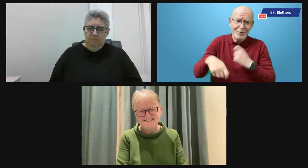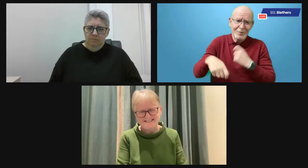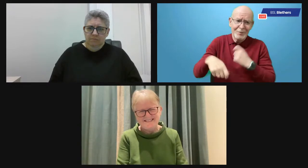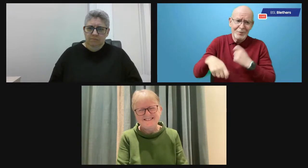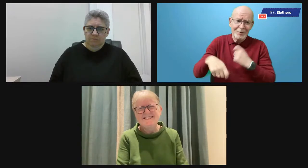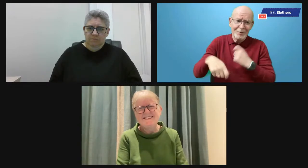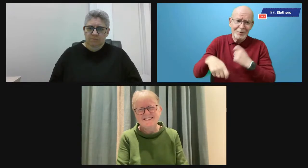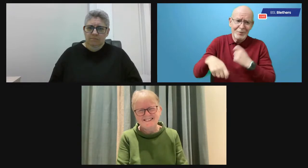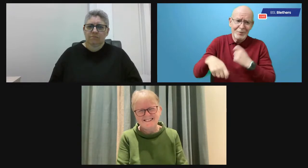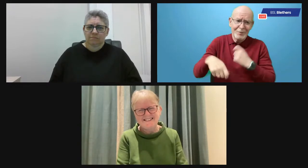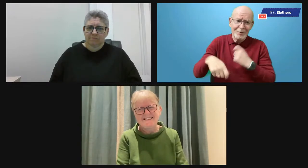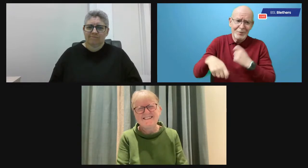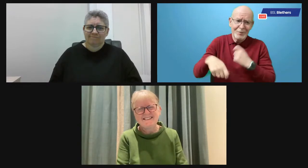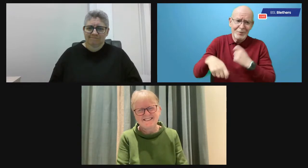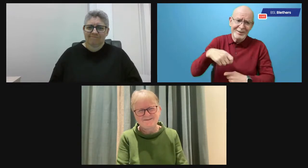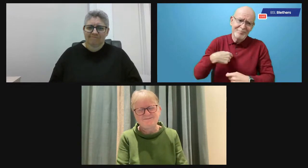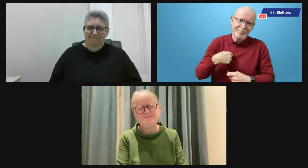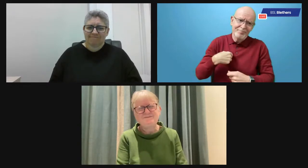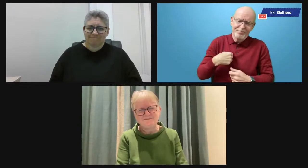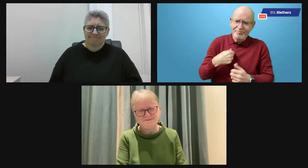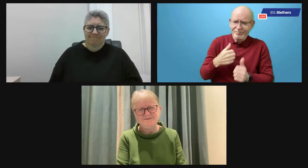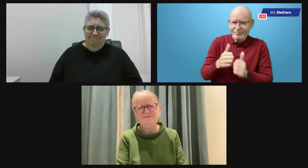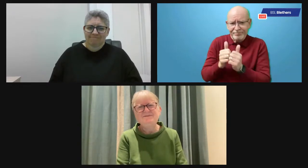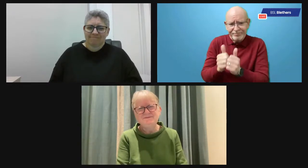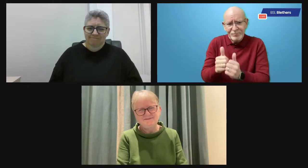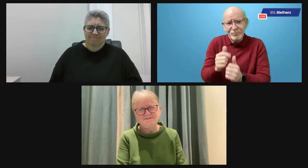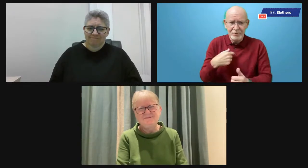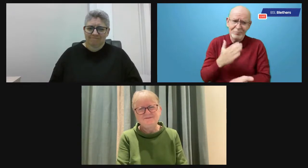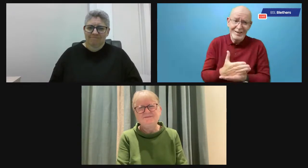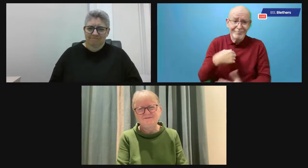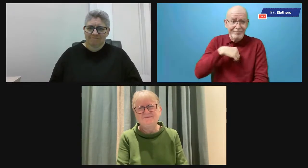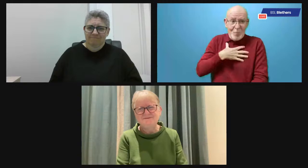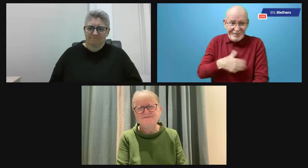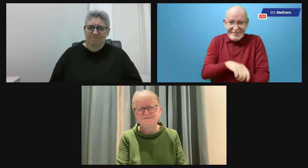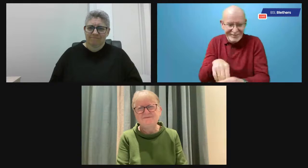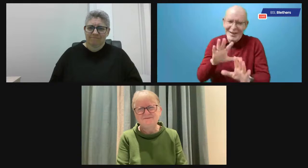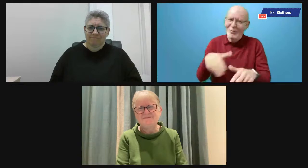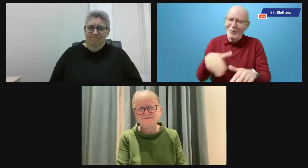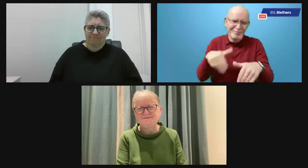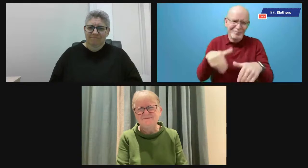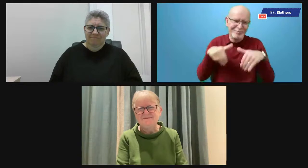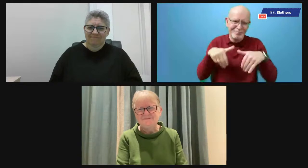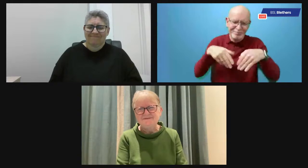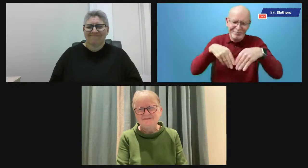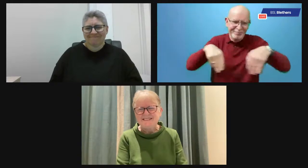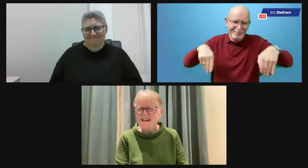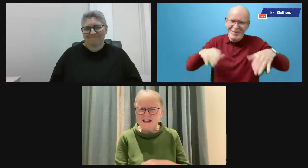appreciate that the association asked me to come and take this amazing role.